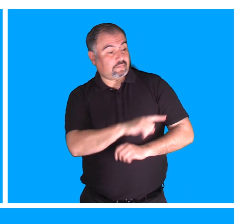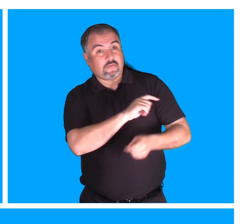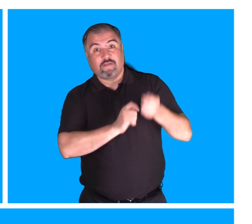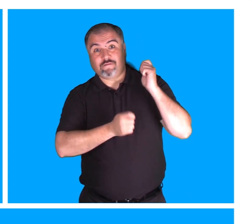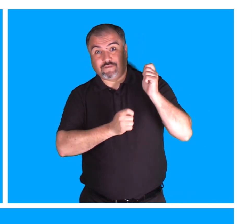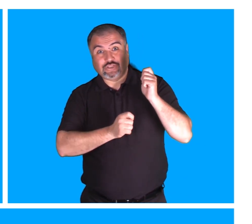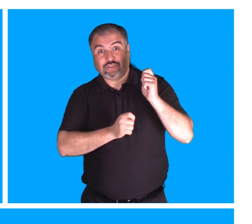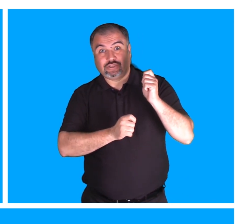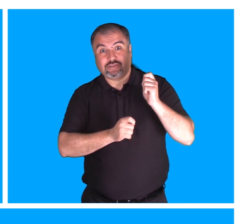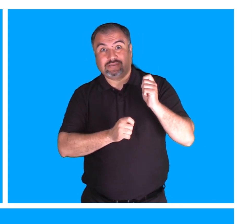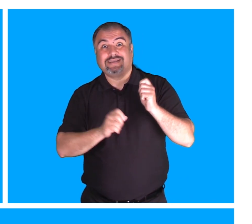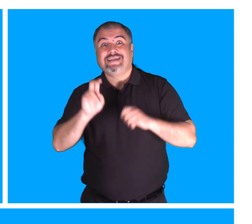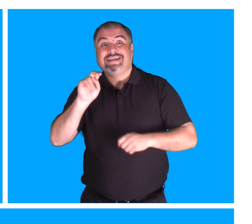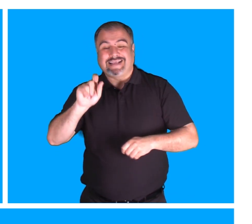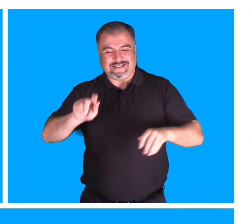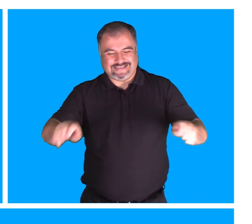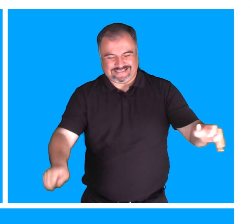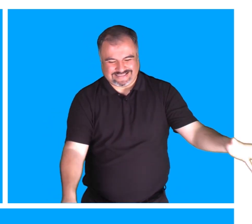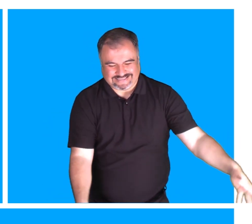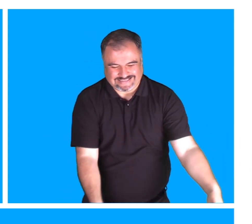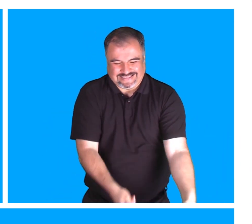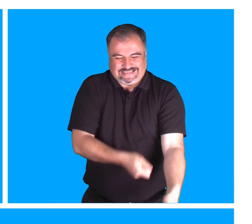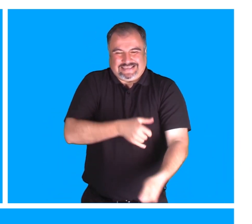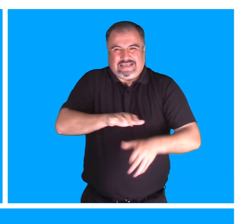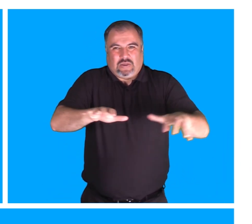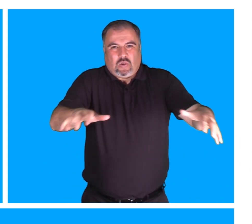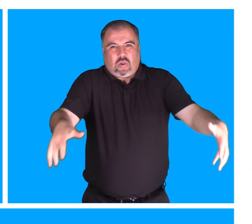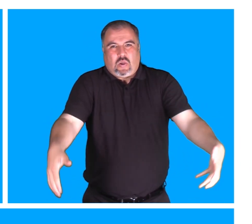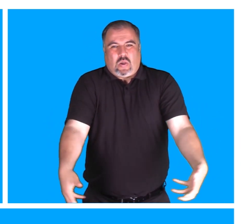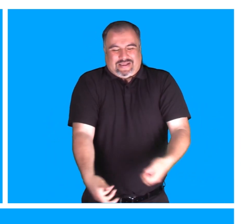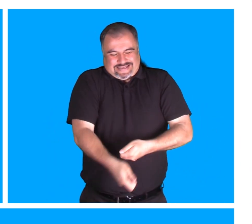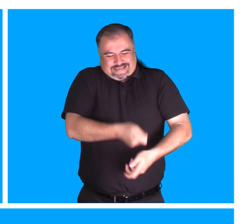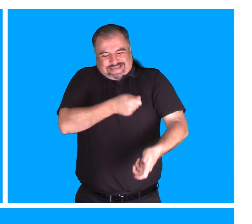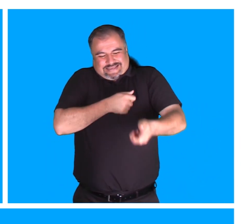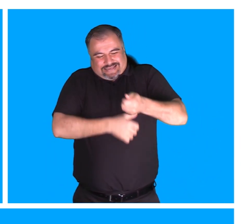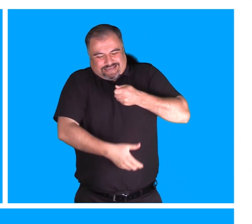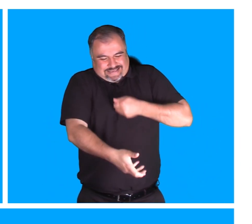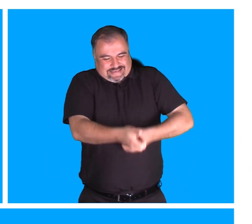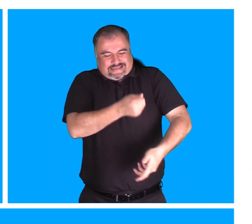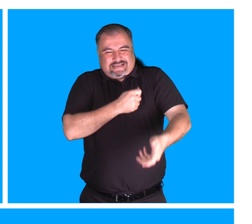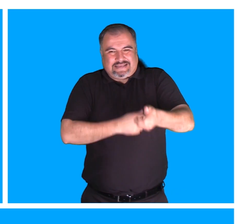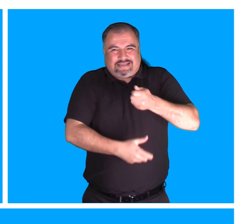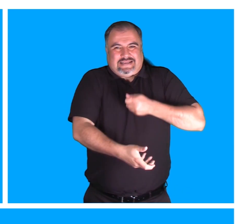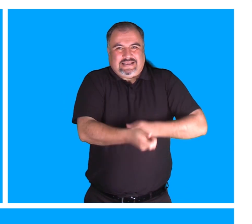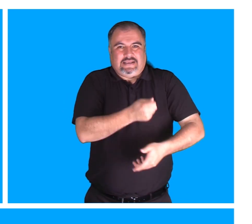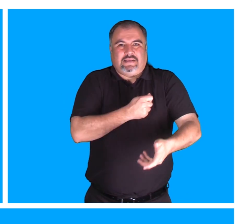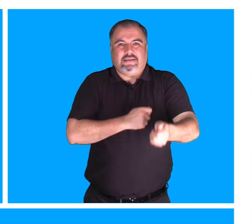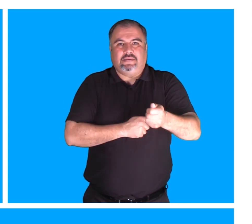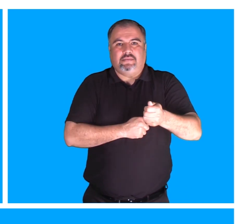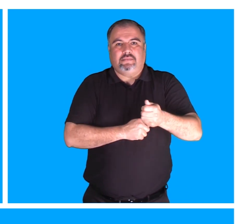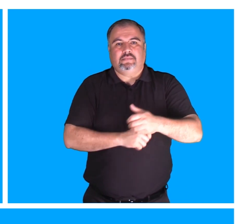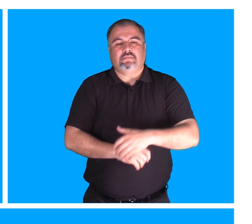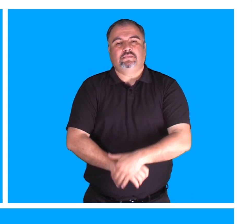Here you can see the fisherman is gathering up his net, lifting it up out of the water.